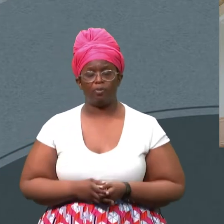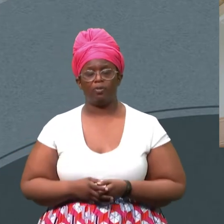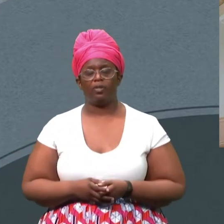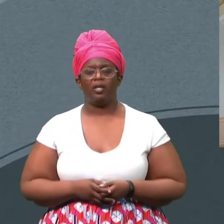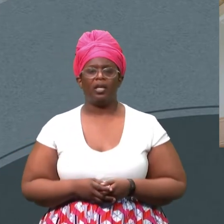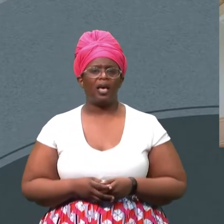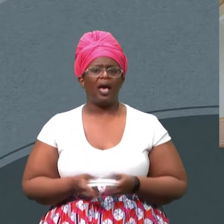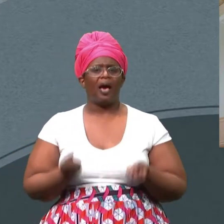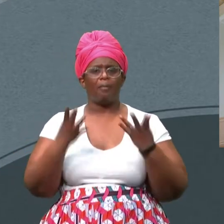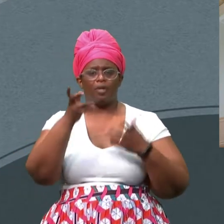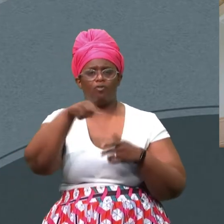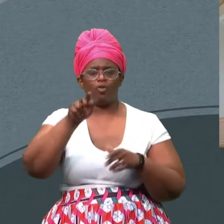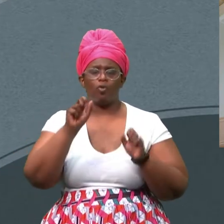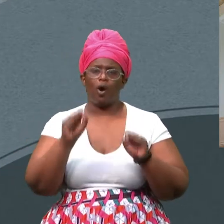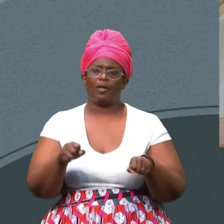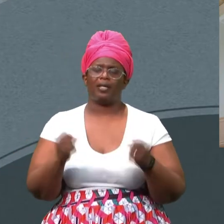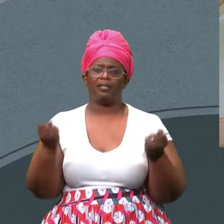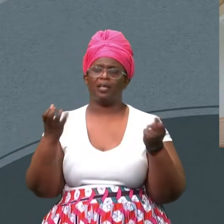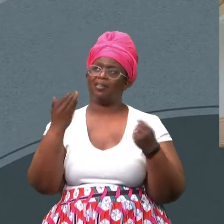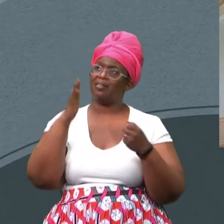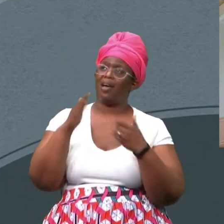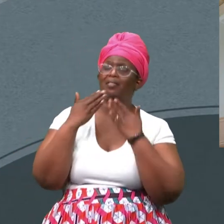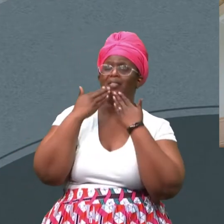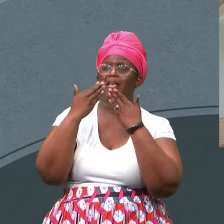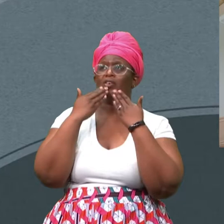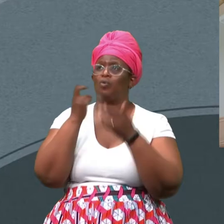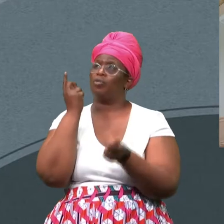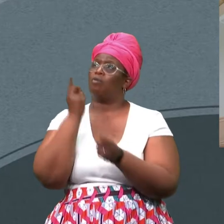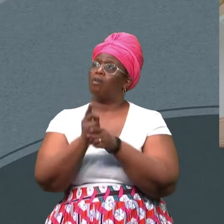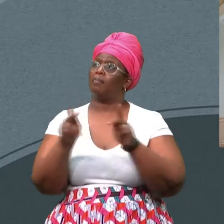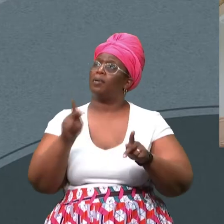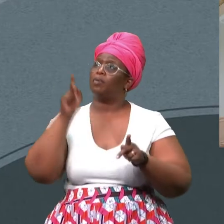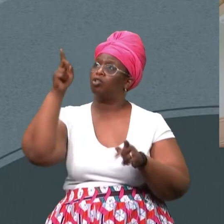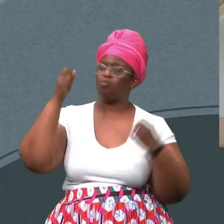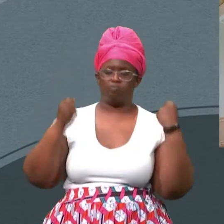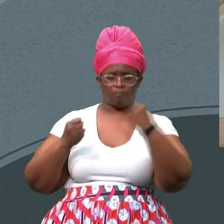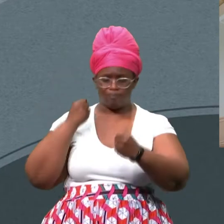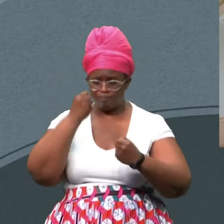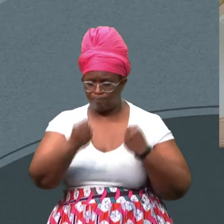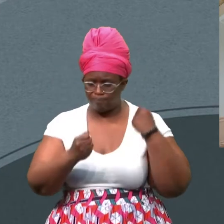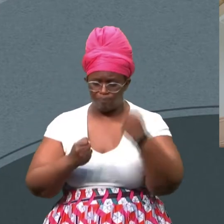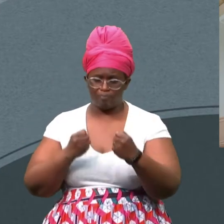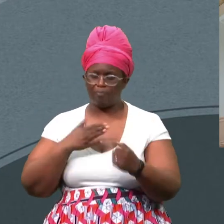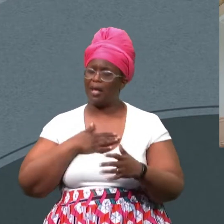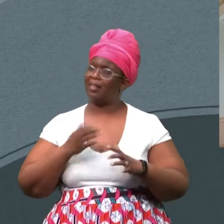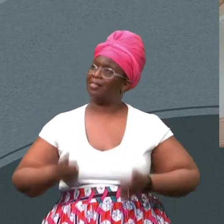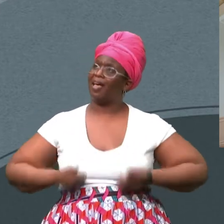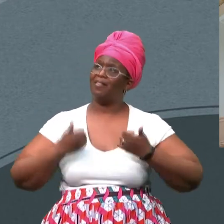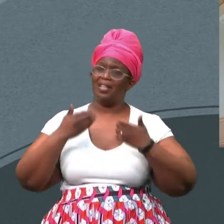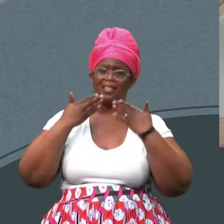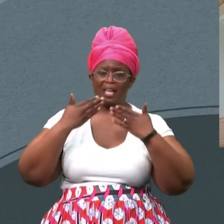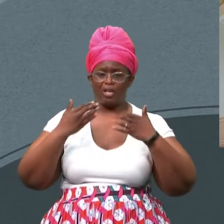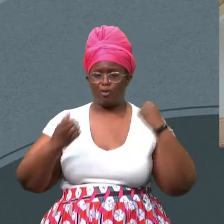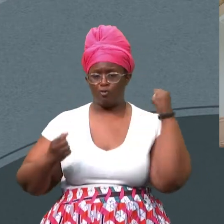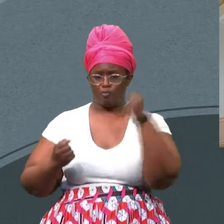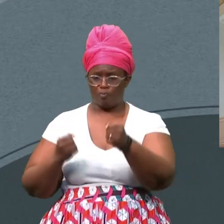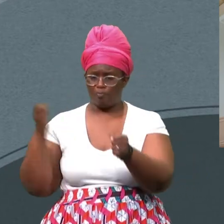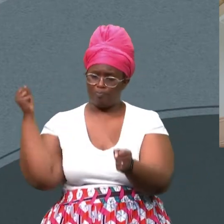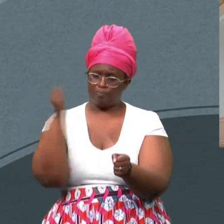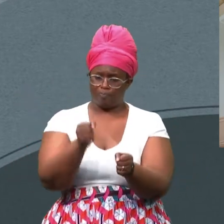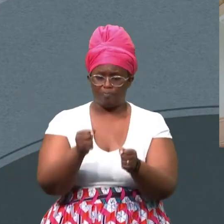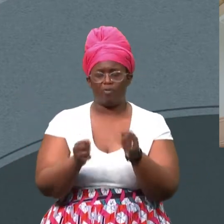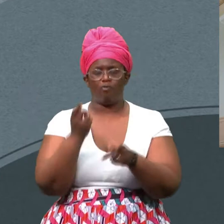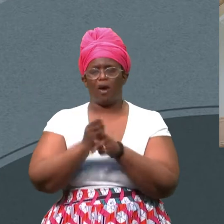thank you for putting the right people in my life? When you and I begin looking at this story, I began reading from the portion of the story